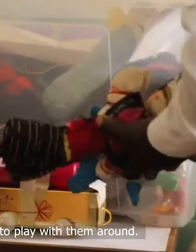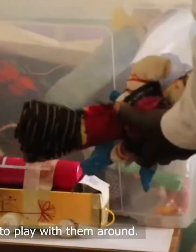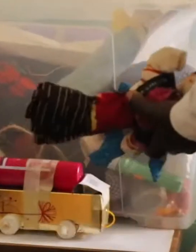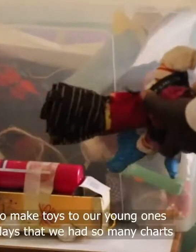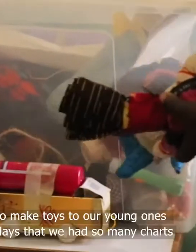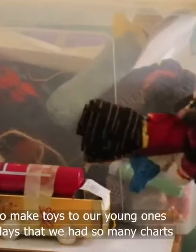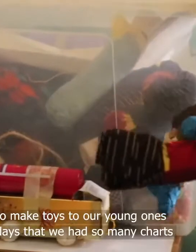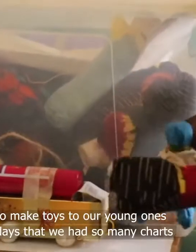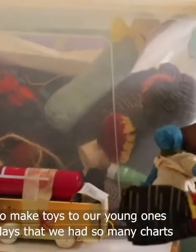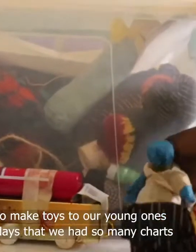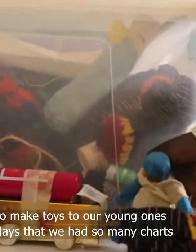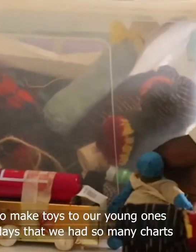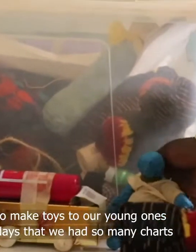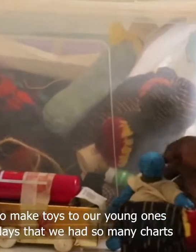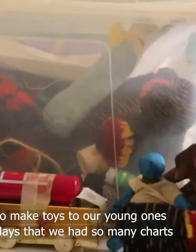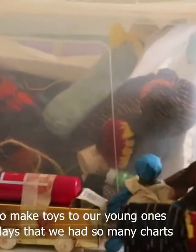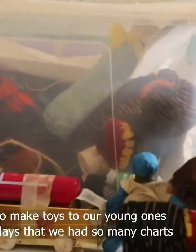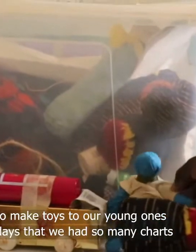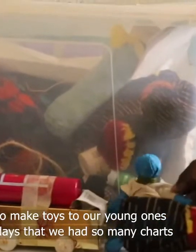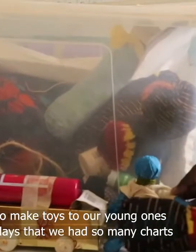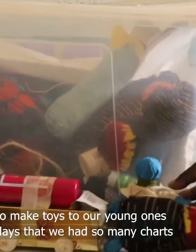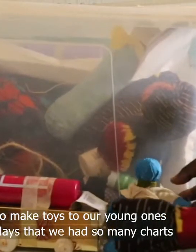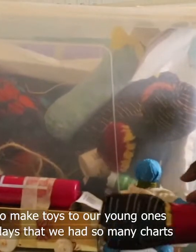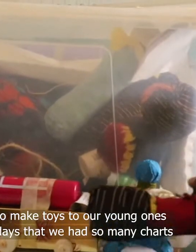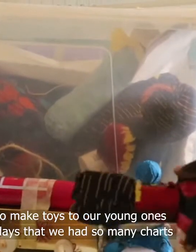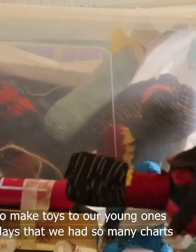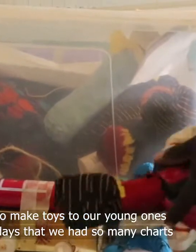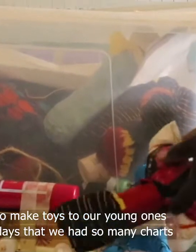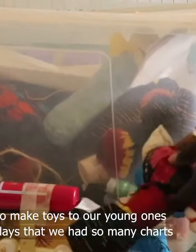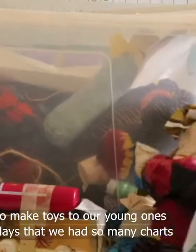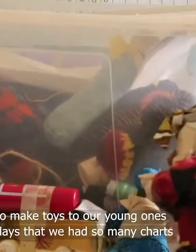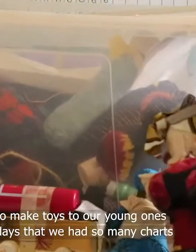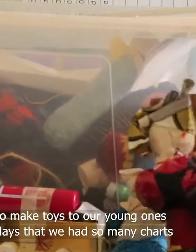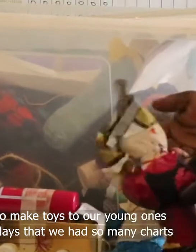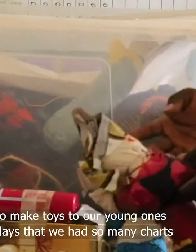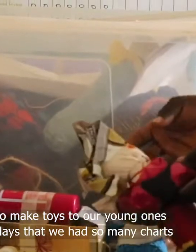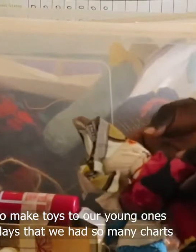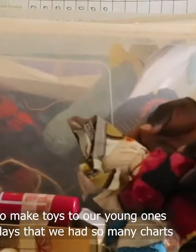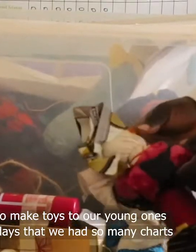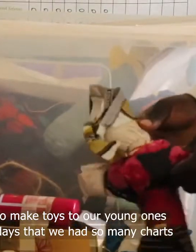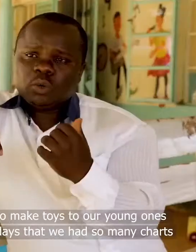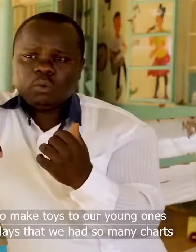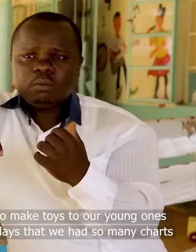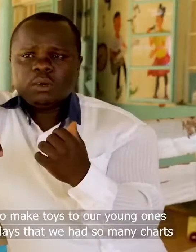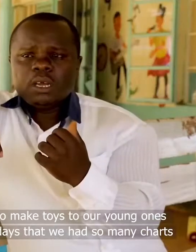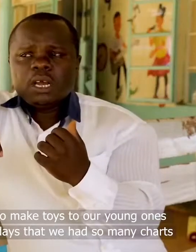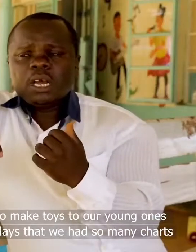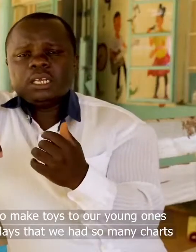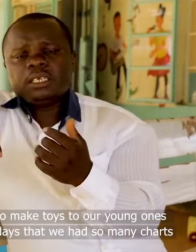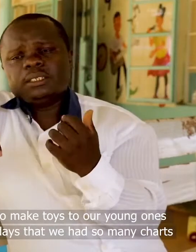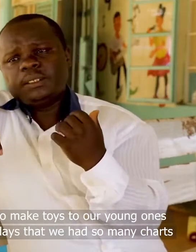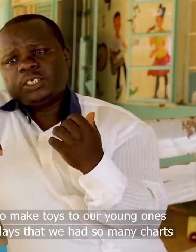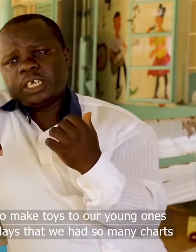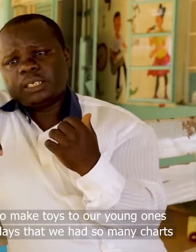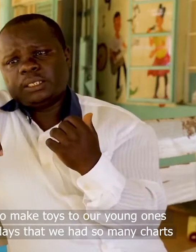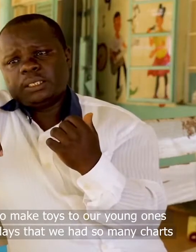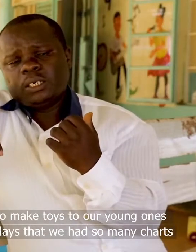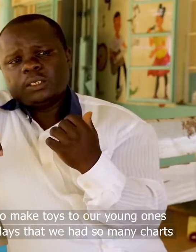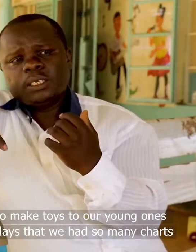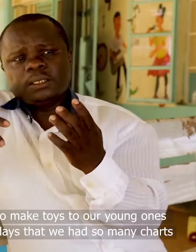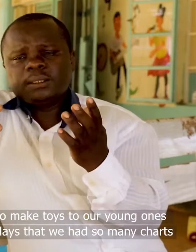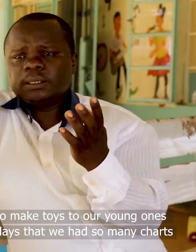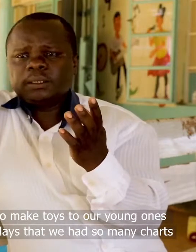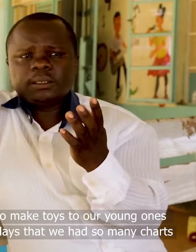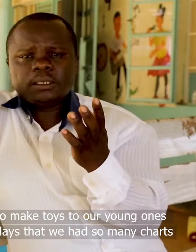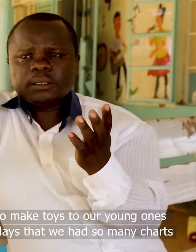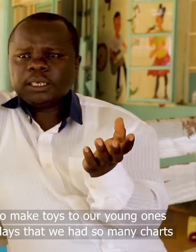them around. We train them that we are supposed also to make toys to our young ones at home, and this chart,